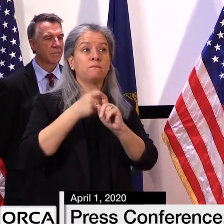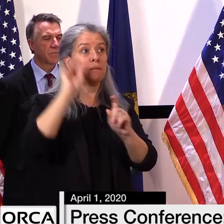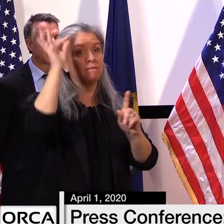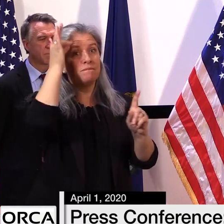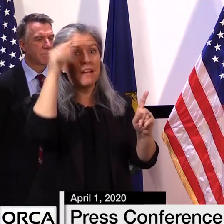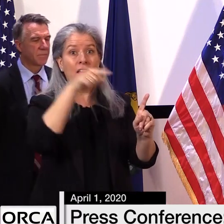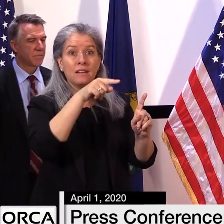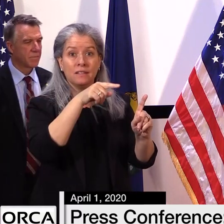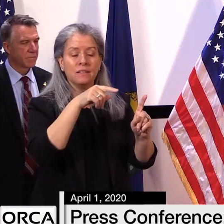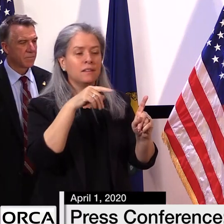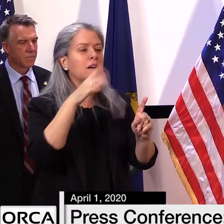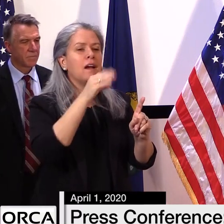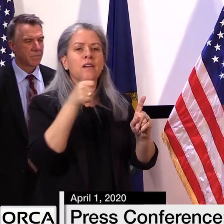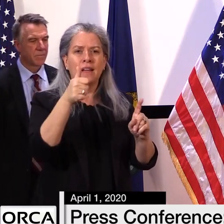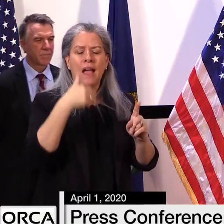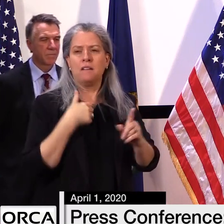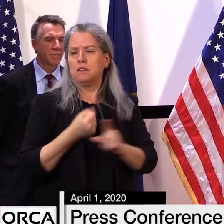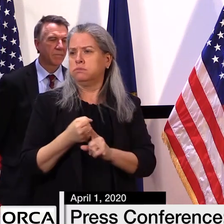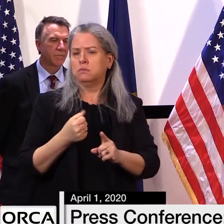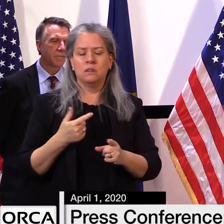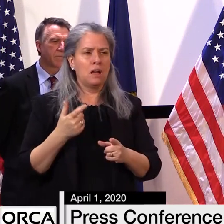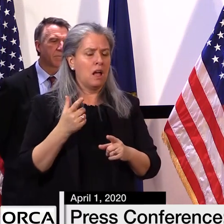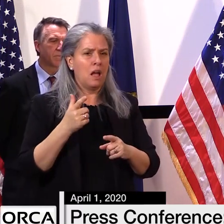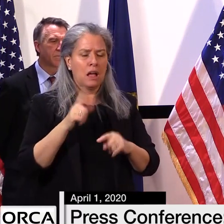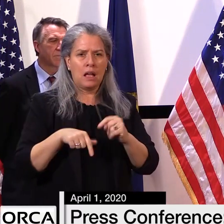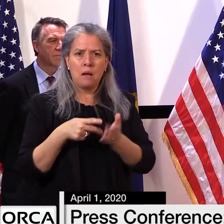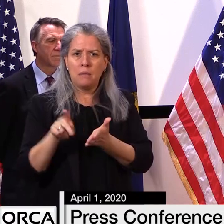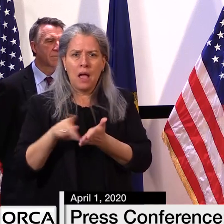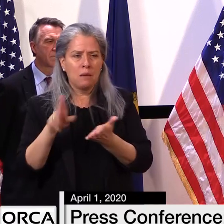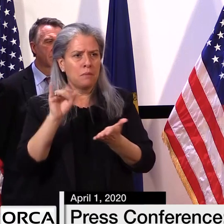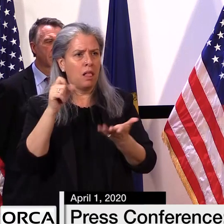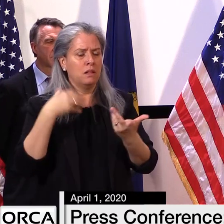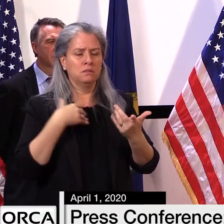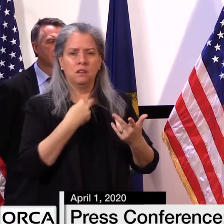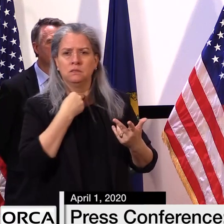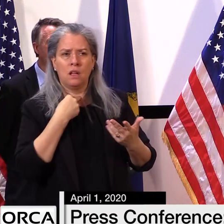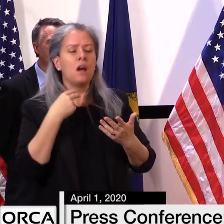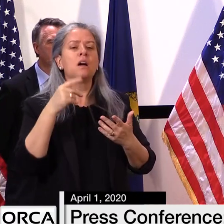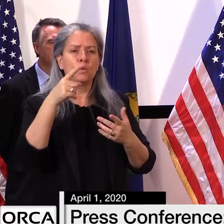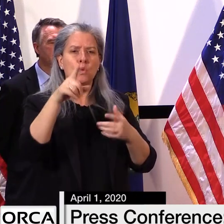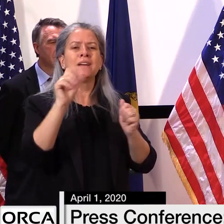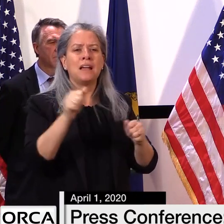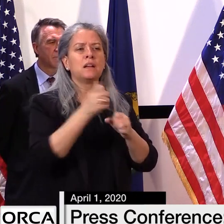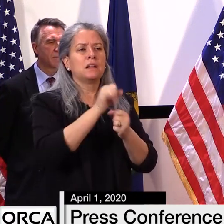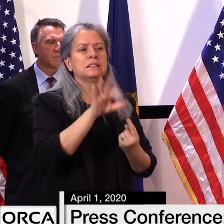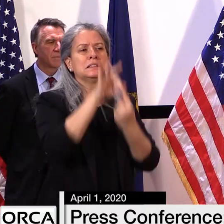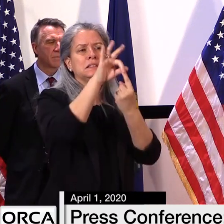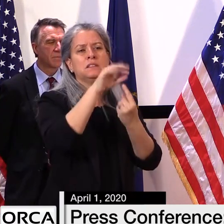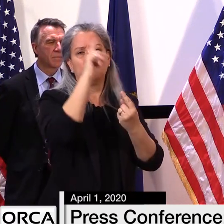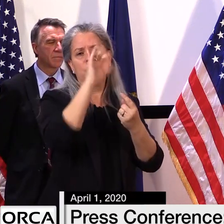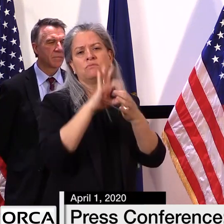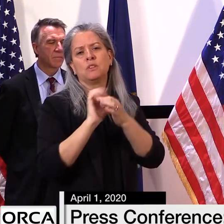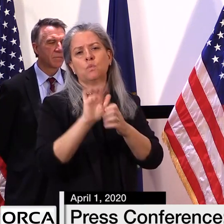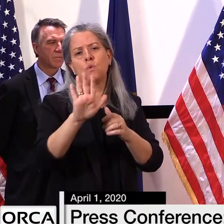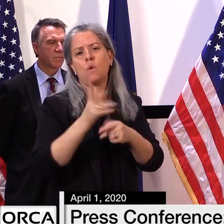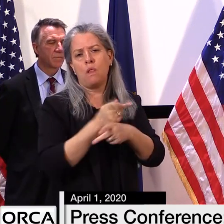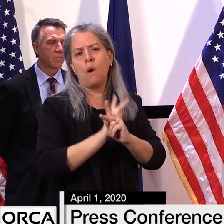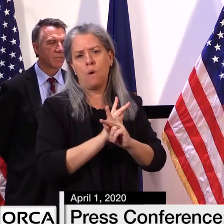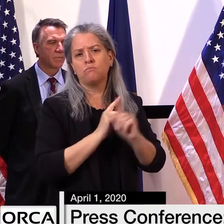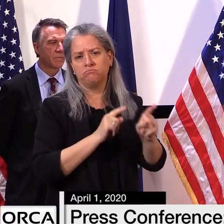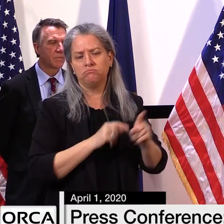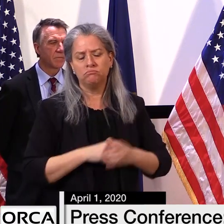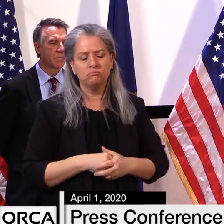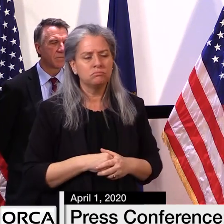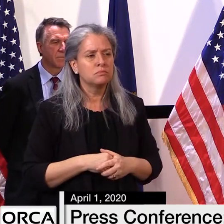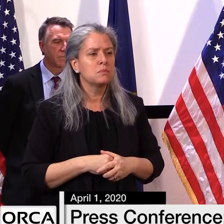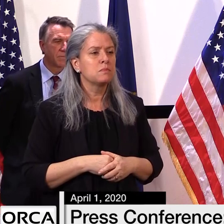who have experienced a financial hardship due to the COVID-19. The governor has also asked the agency to